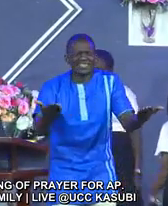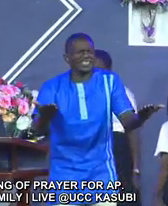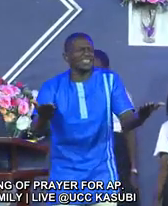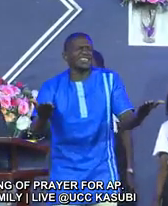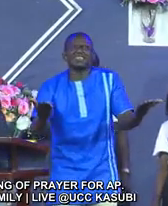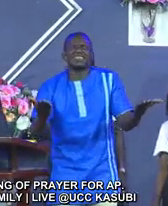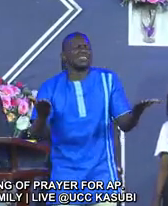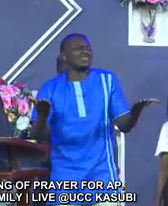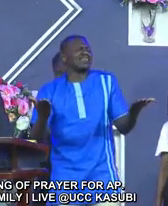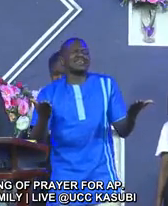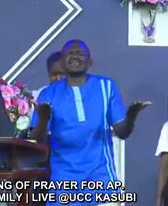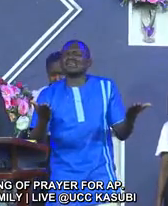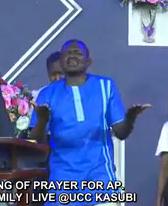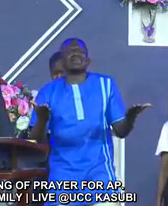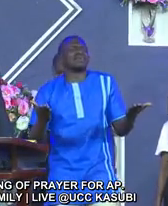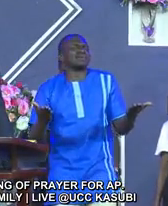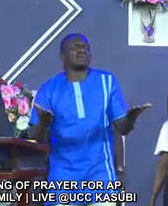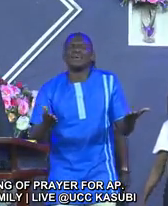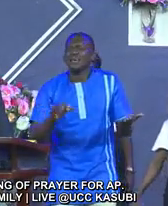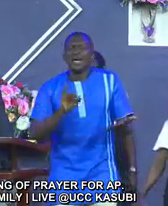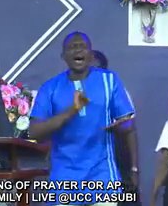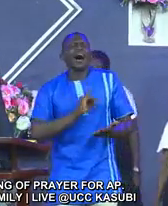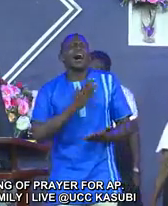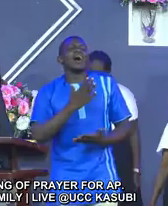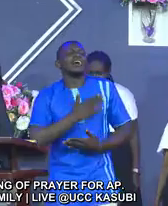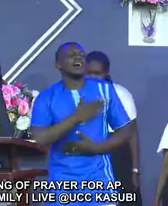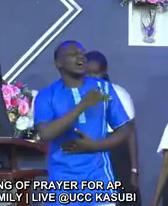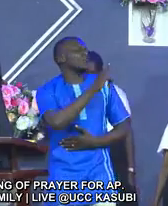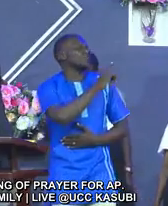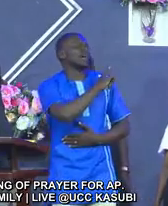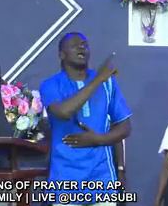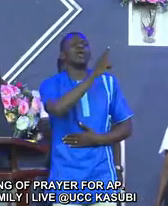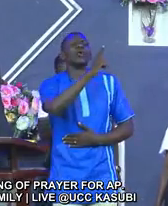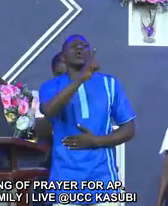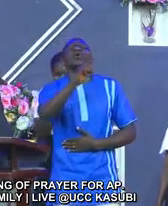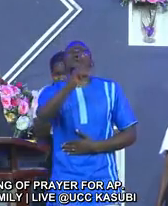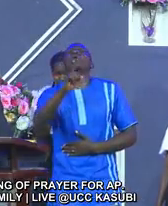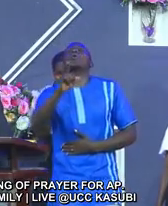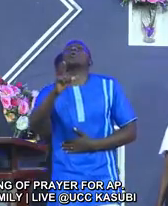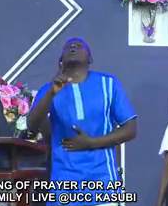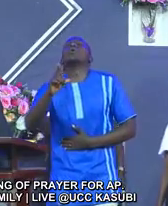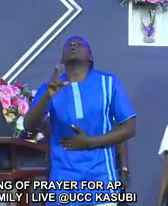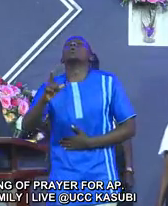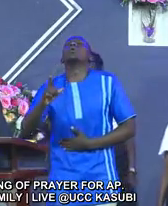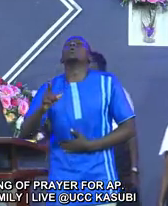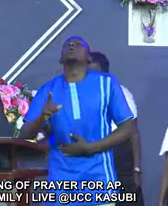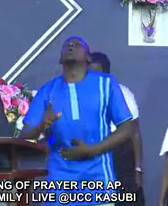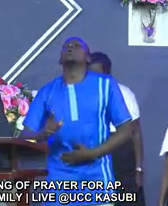Oh,